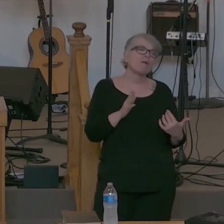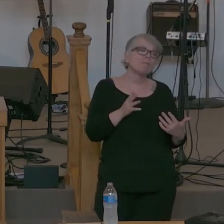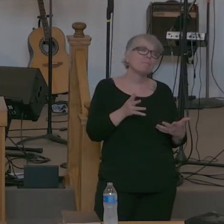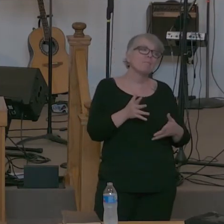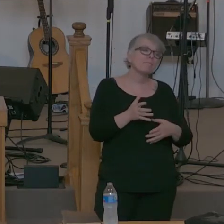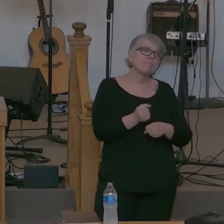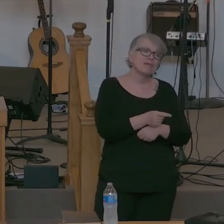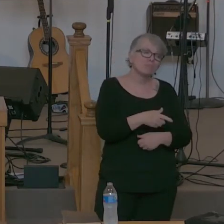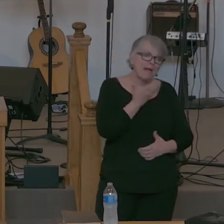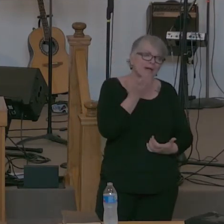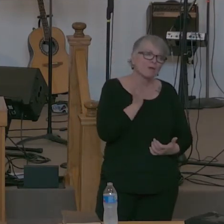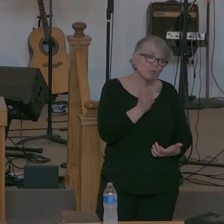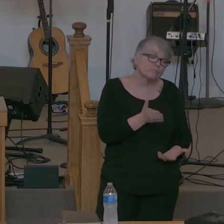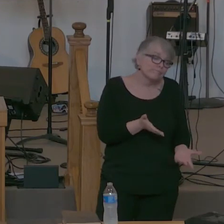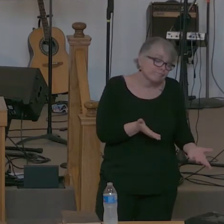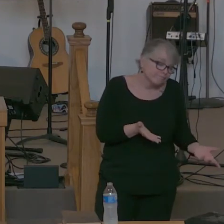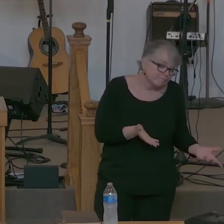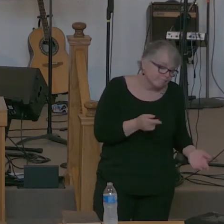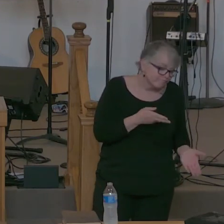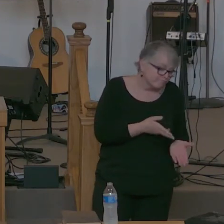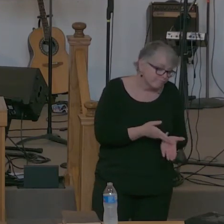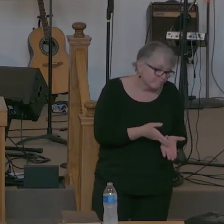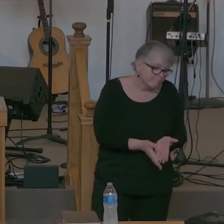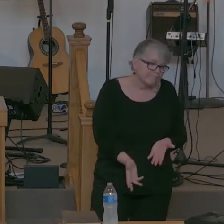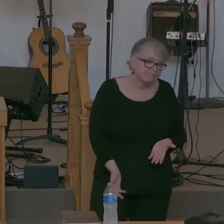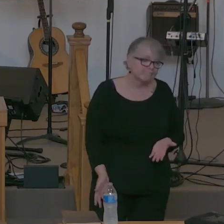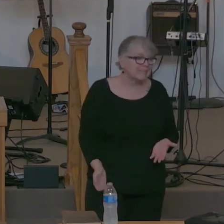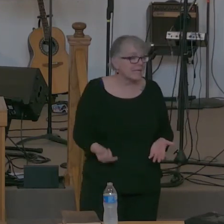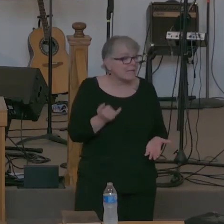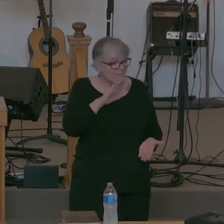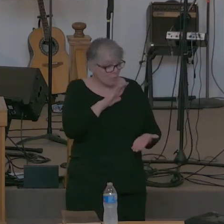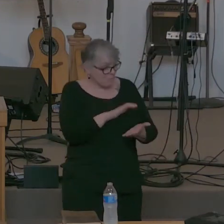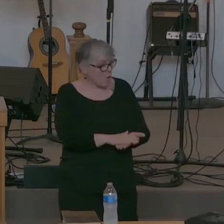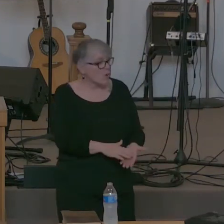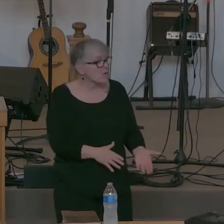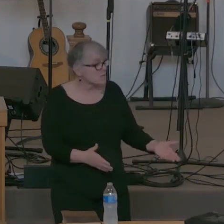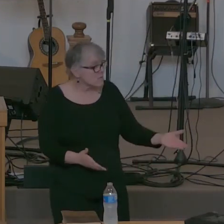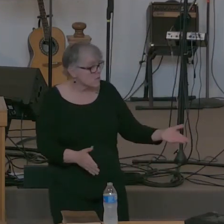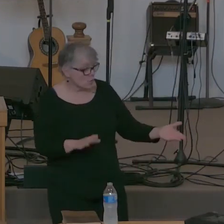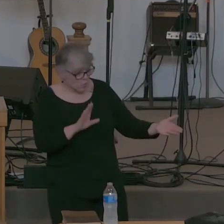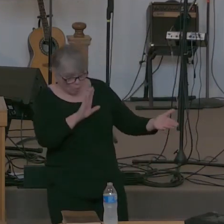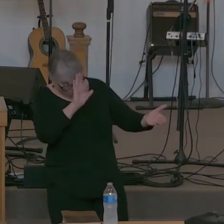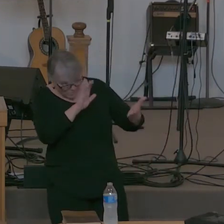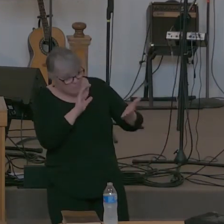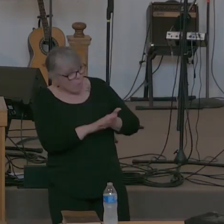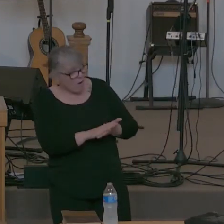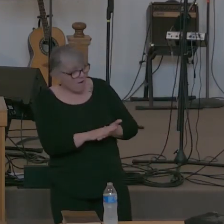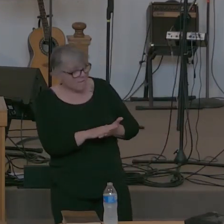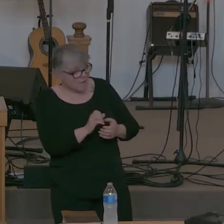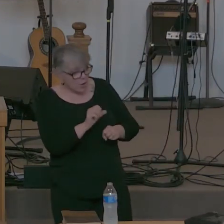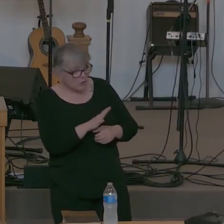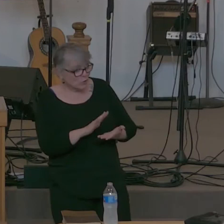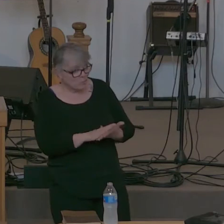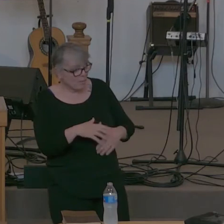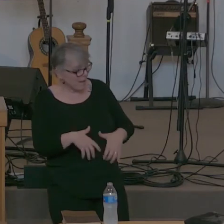It's true. You know what? If you're married, has your husband or your wife ever made you